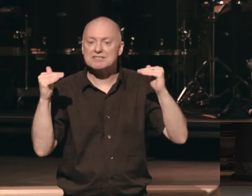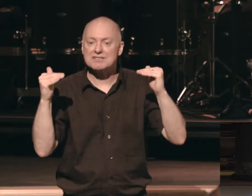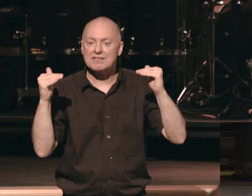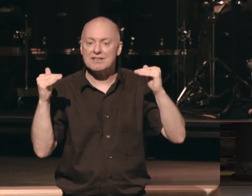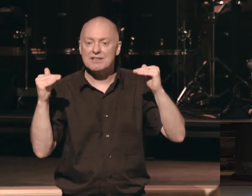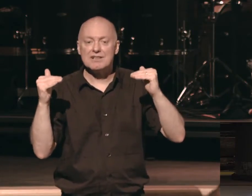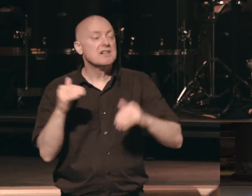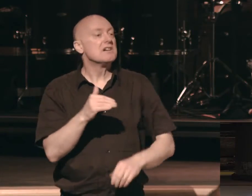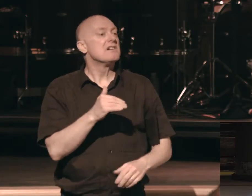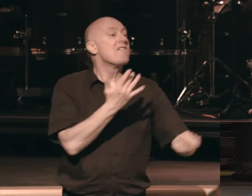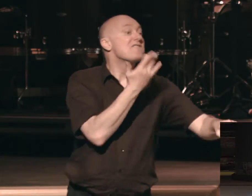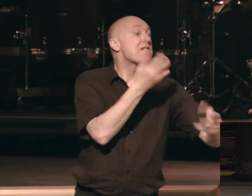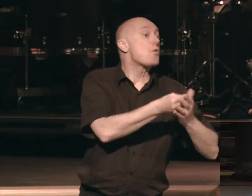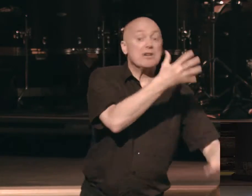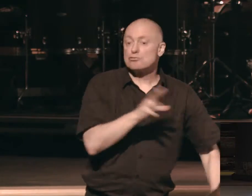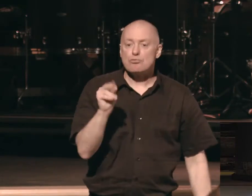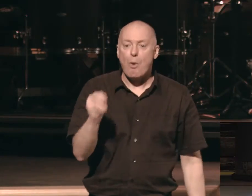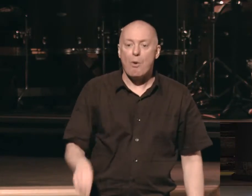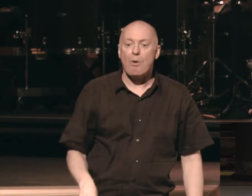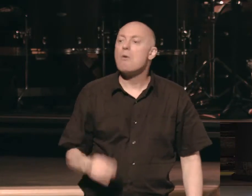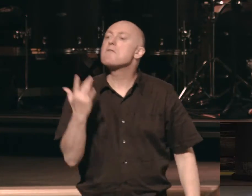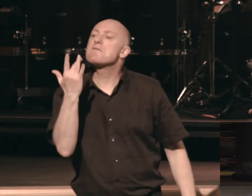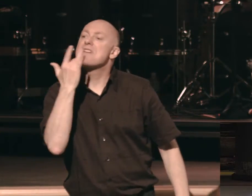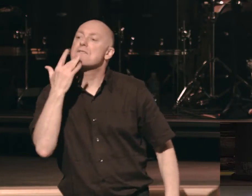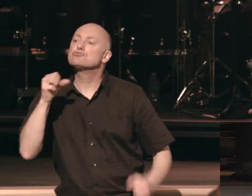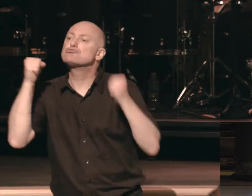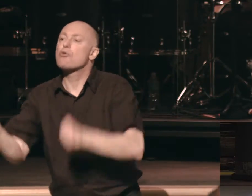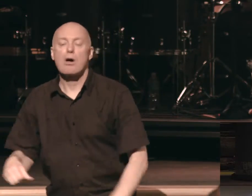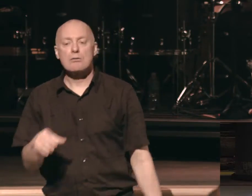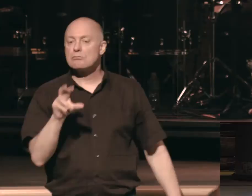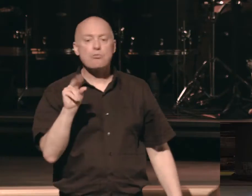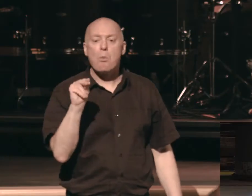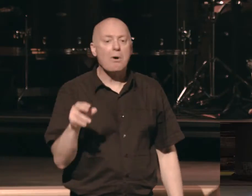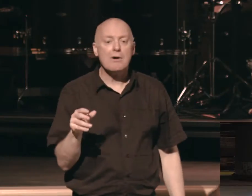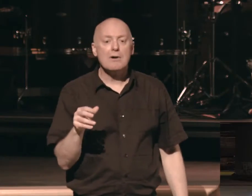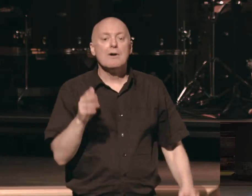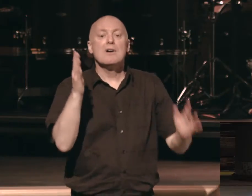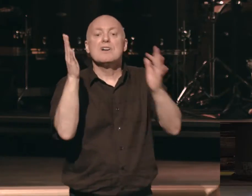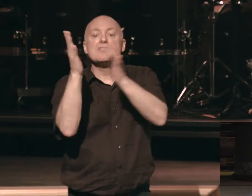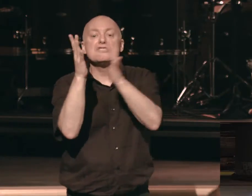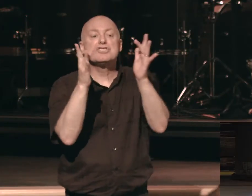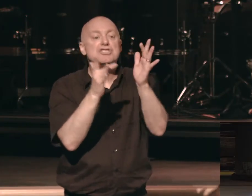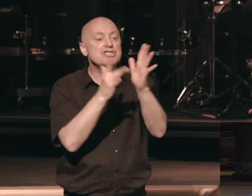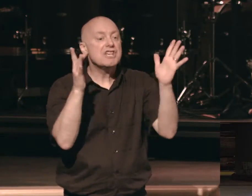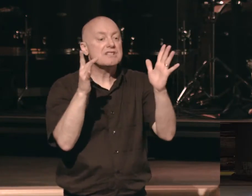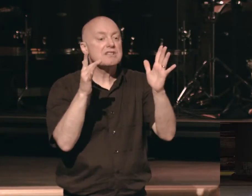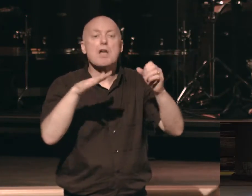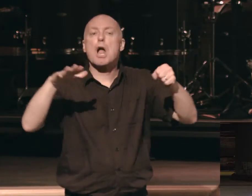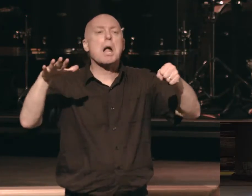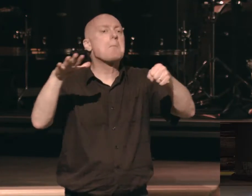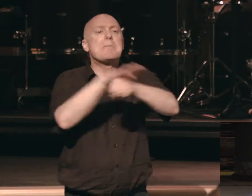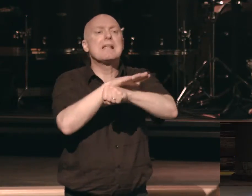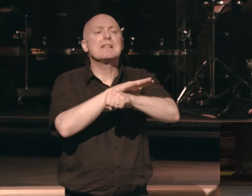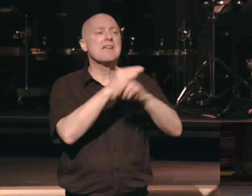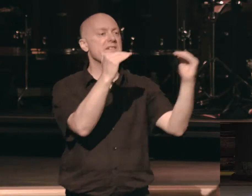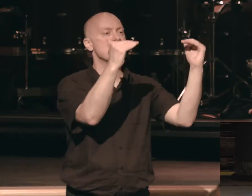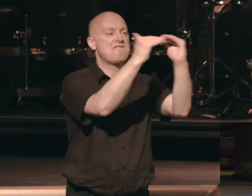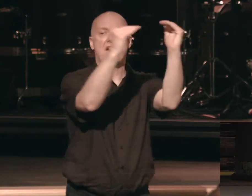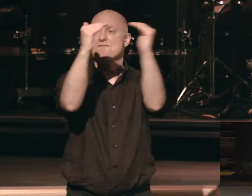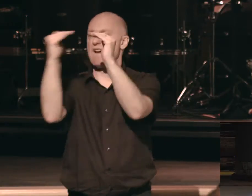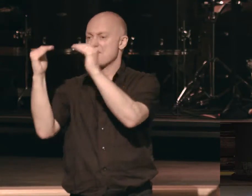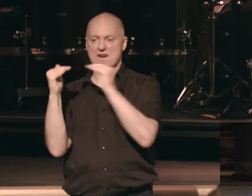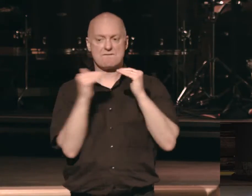favor the rich. He doesn't favor the strong. Jesus is, again, completely about fairness. He doesn't